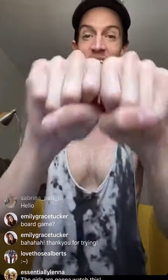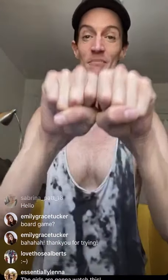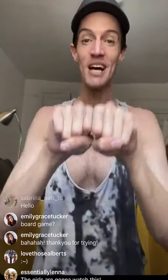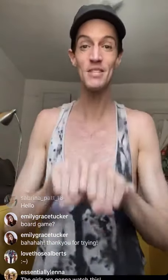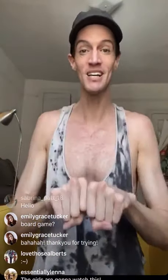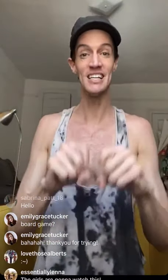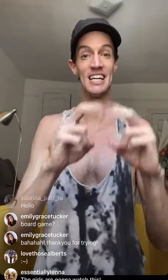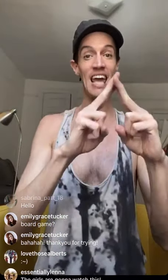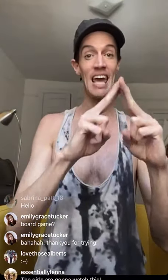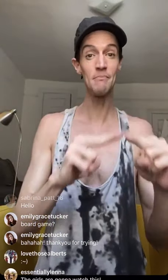Sometimes on a camping